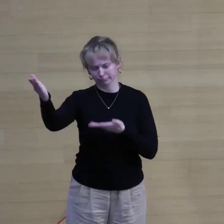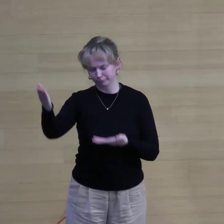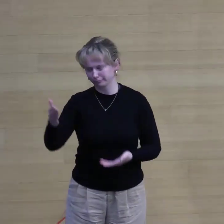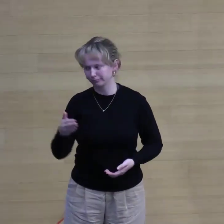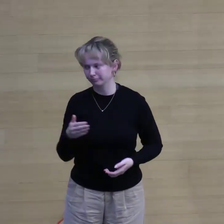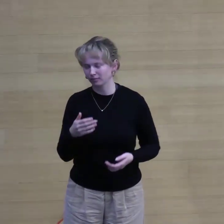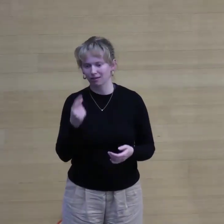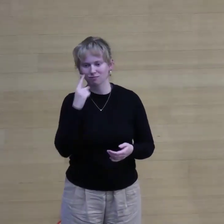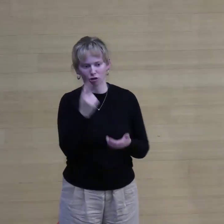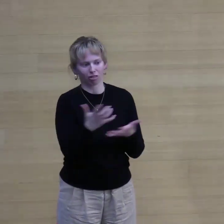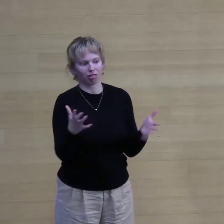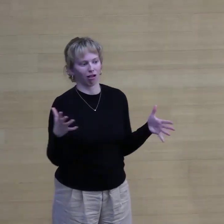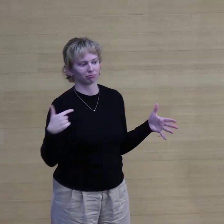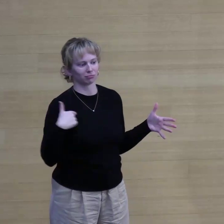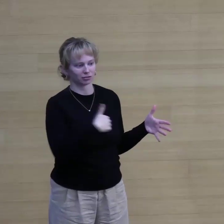us,